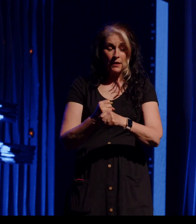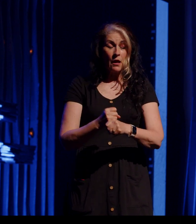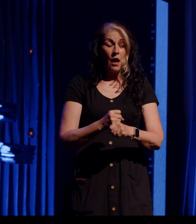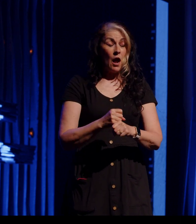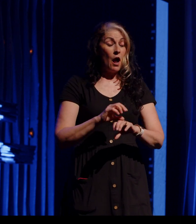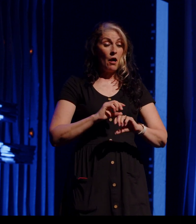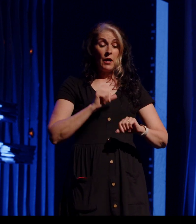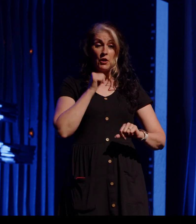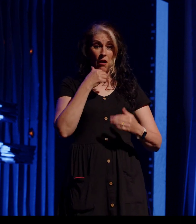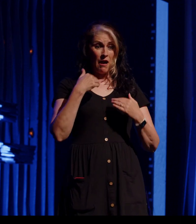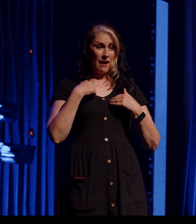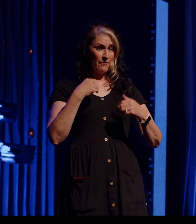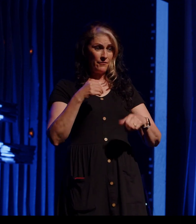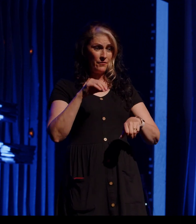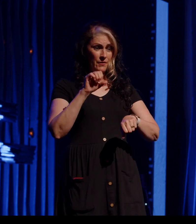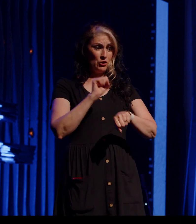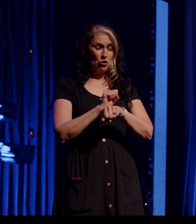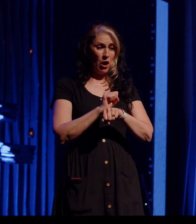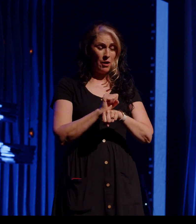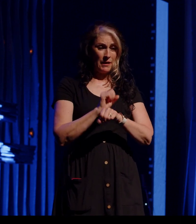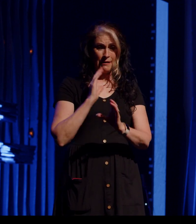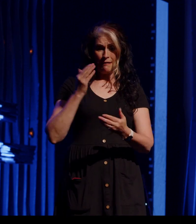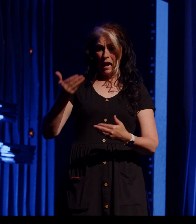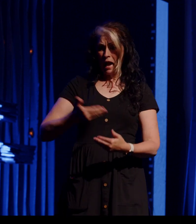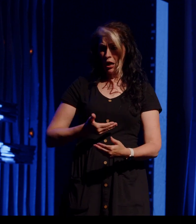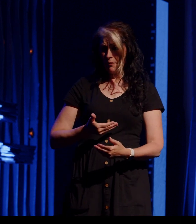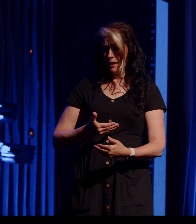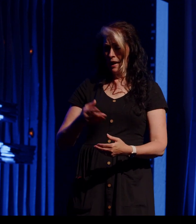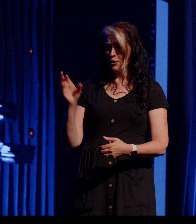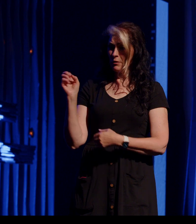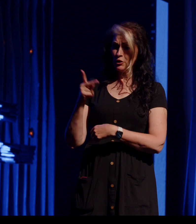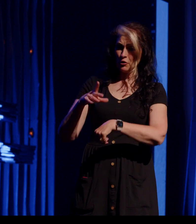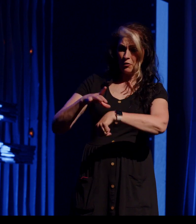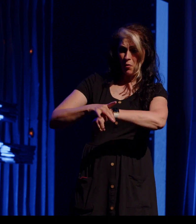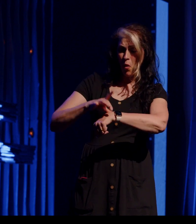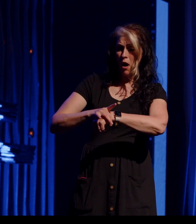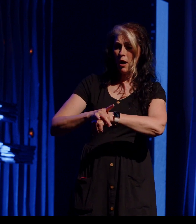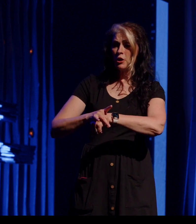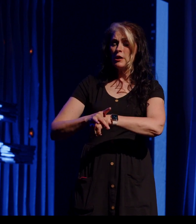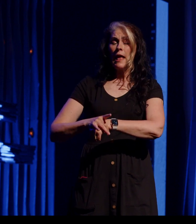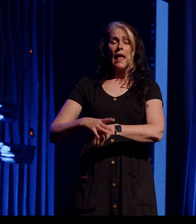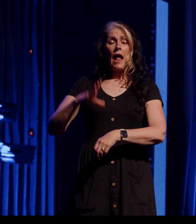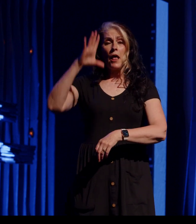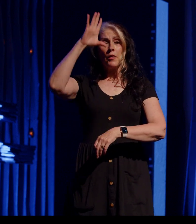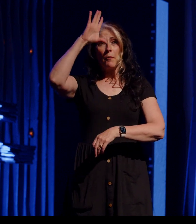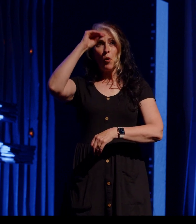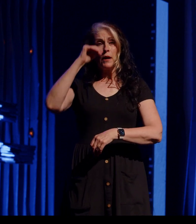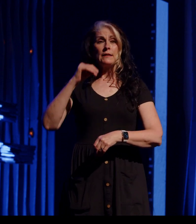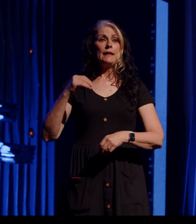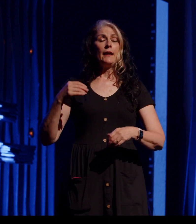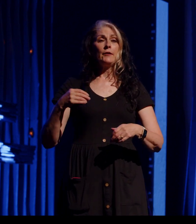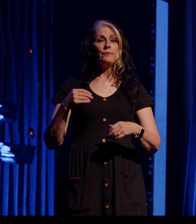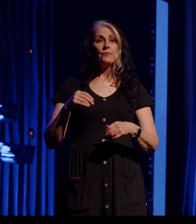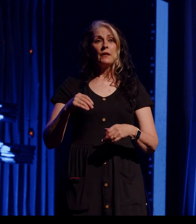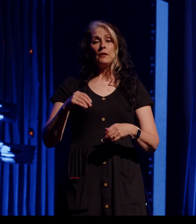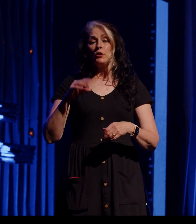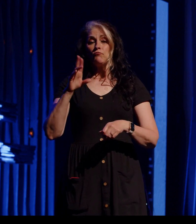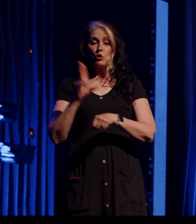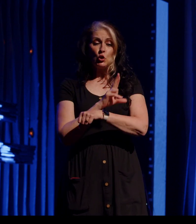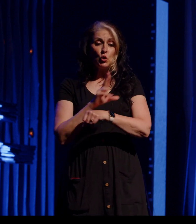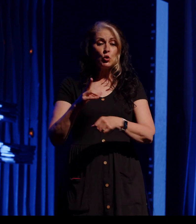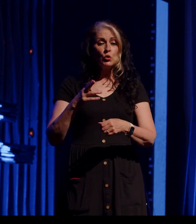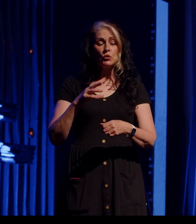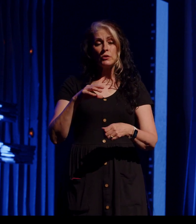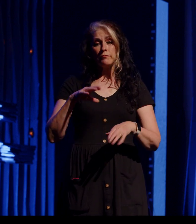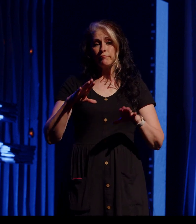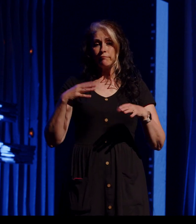the job. And I had to take your watch back and give it back. The boys had to wear hand-me-down clothes for 6 years. We had one of the boys on welfare.